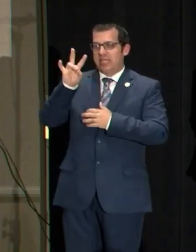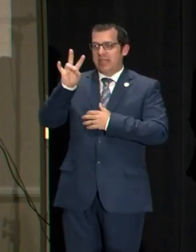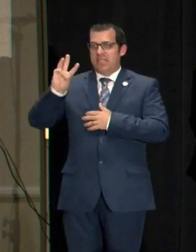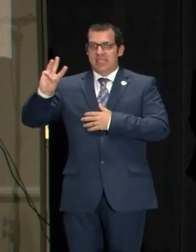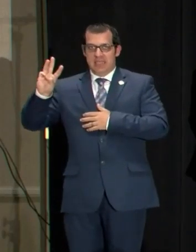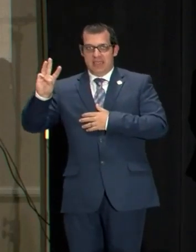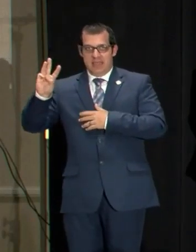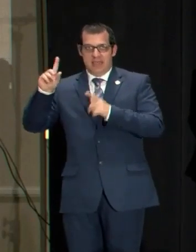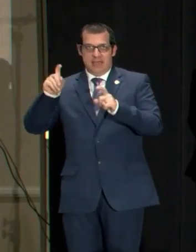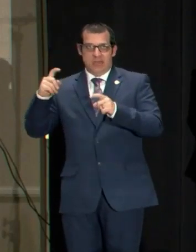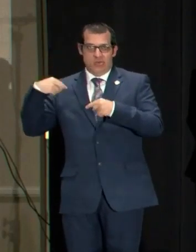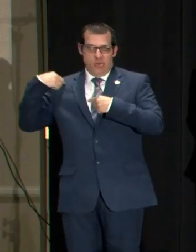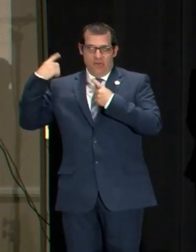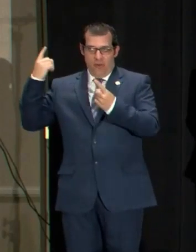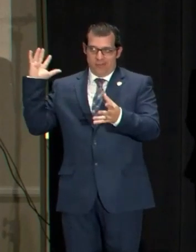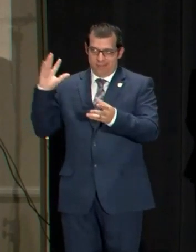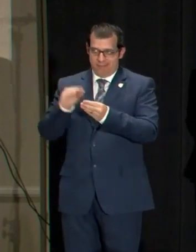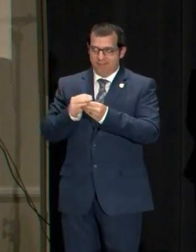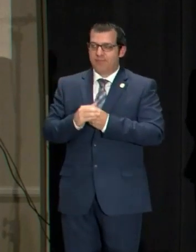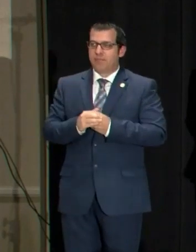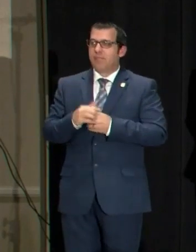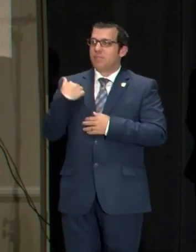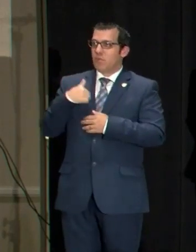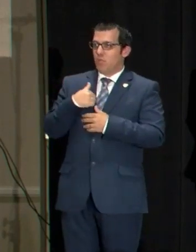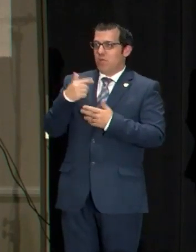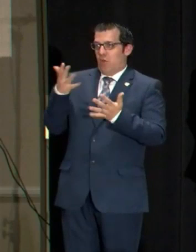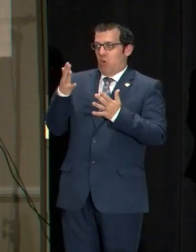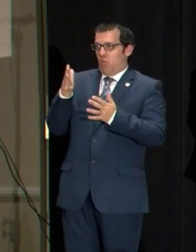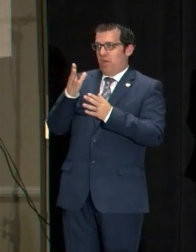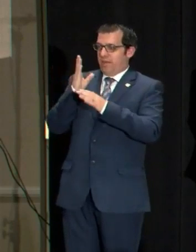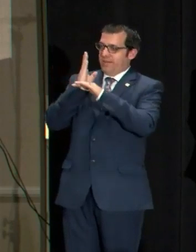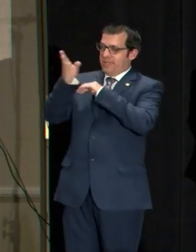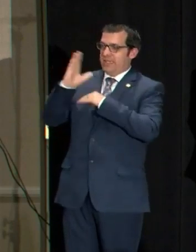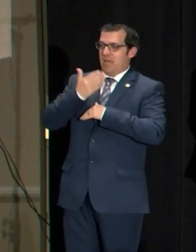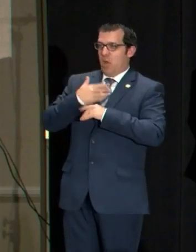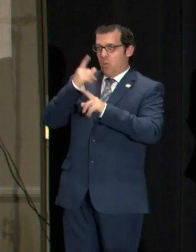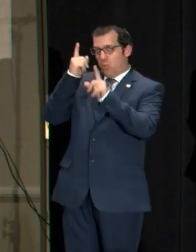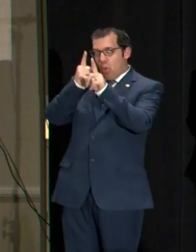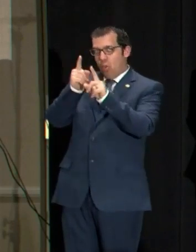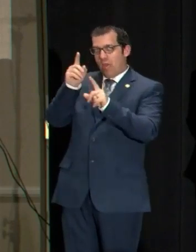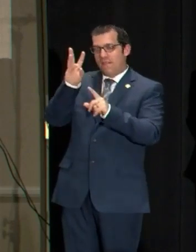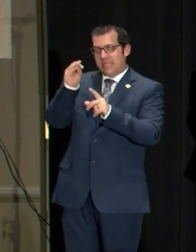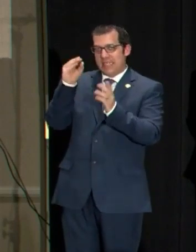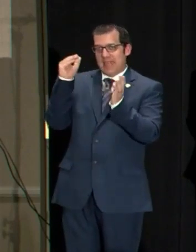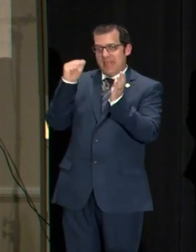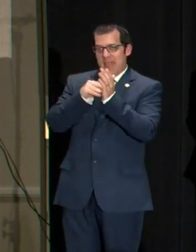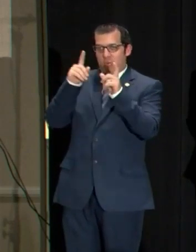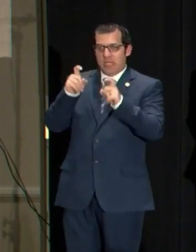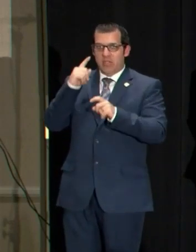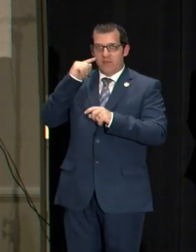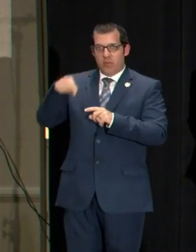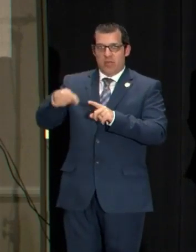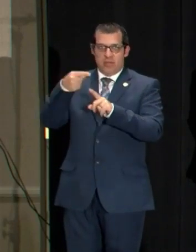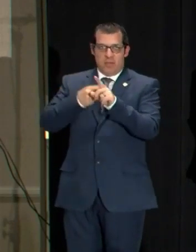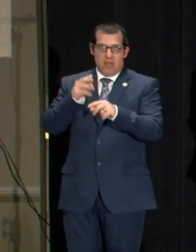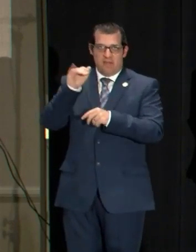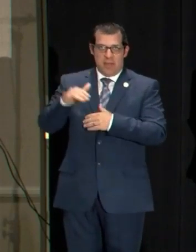117,076. And as the governor mentioned, we've already exceeded our goal of 60,000 tests for the month of